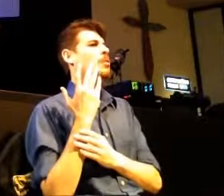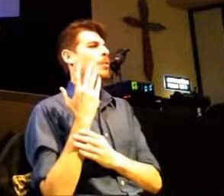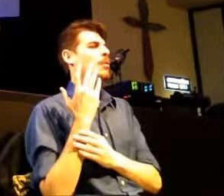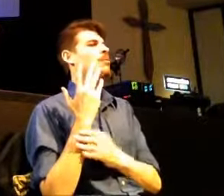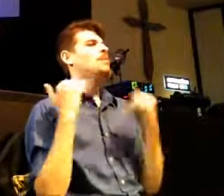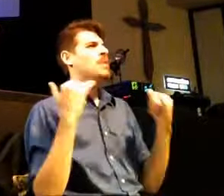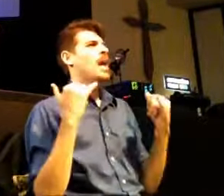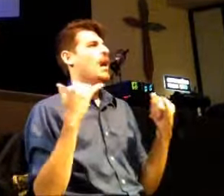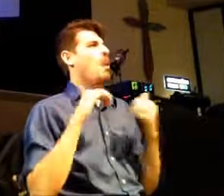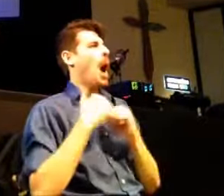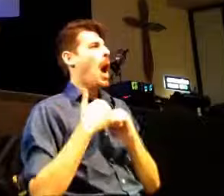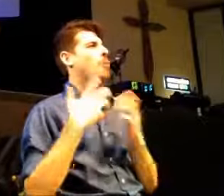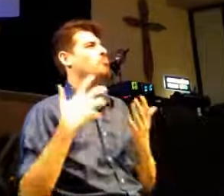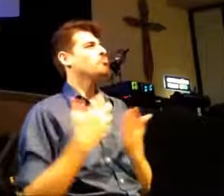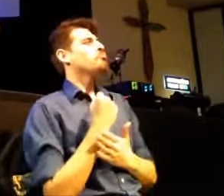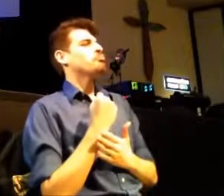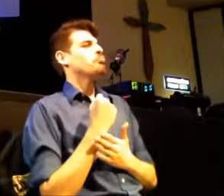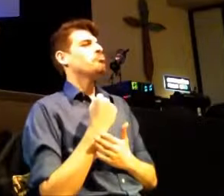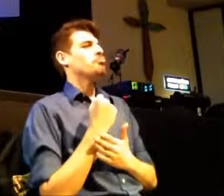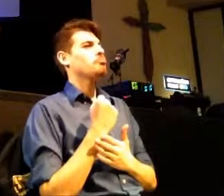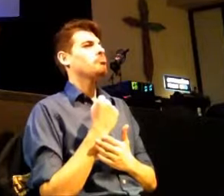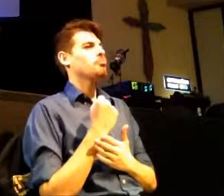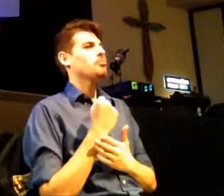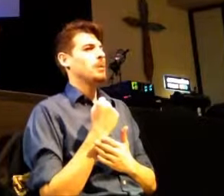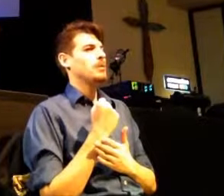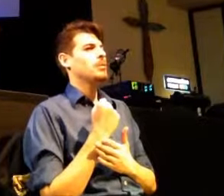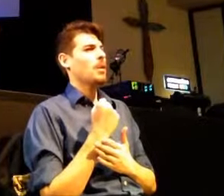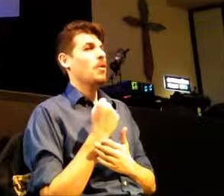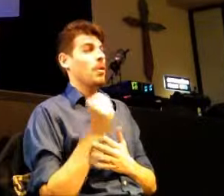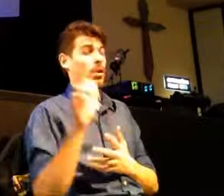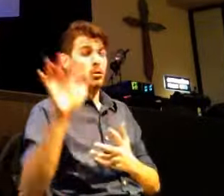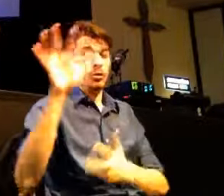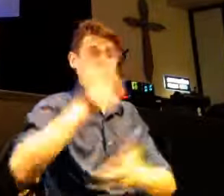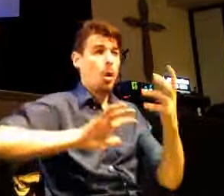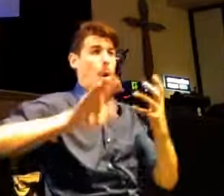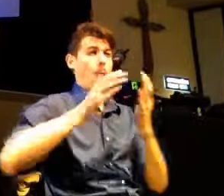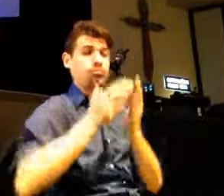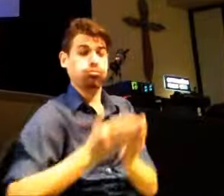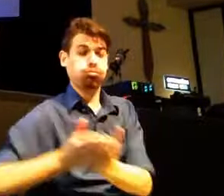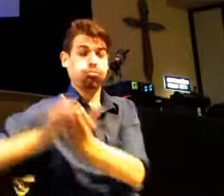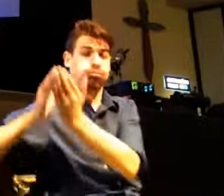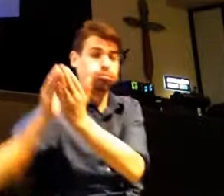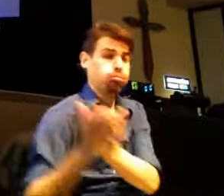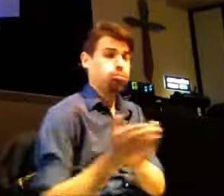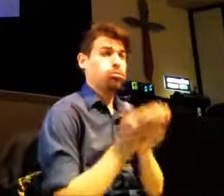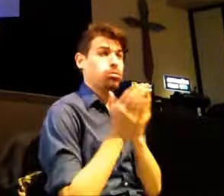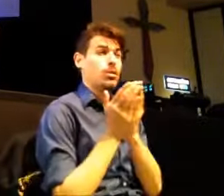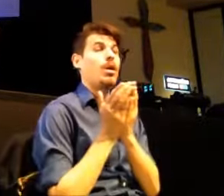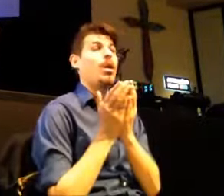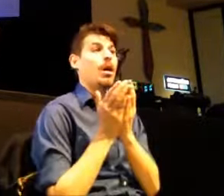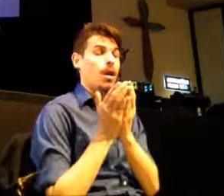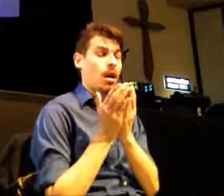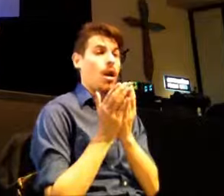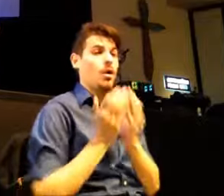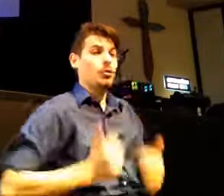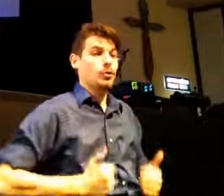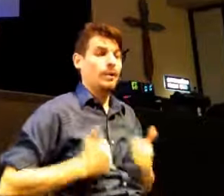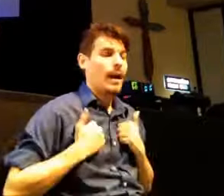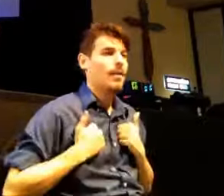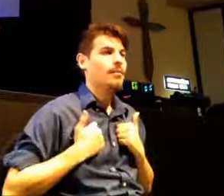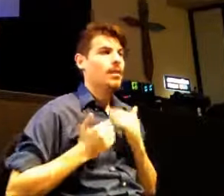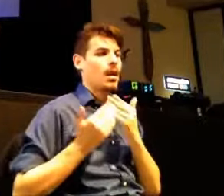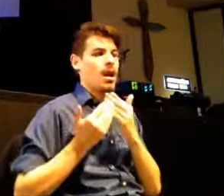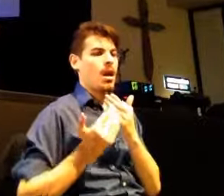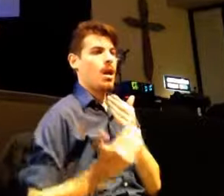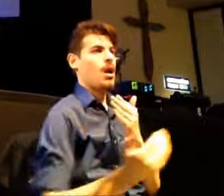give them eyes to see things about God and about themselves that they could never otherwise see. When you